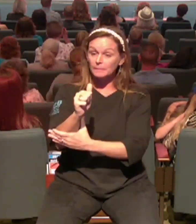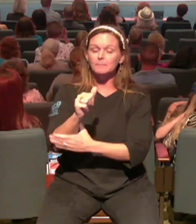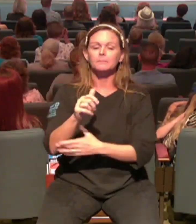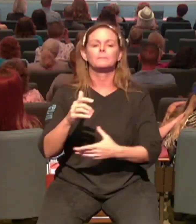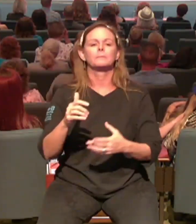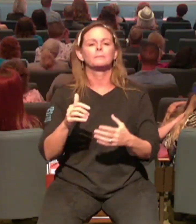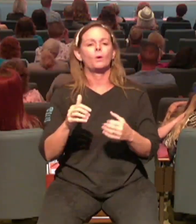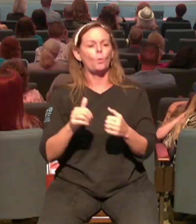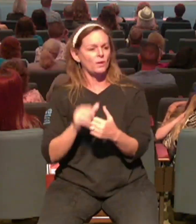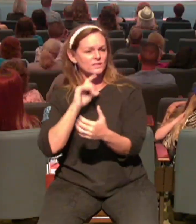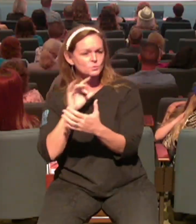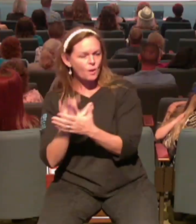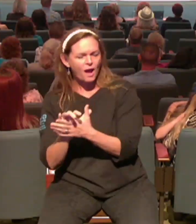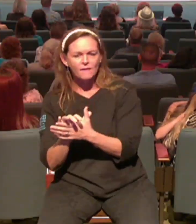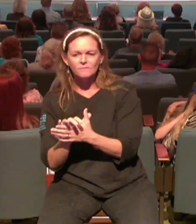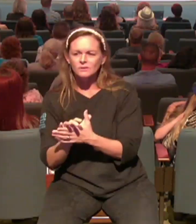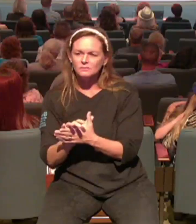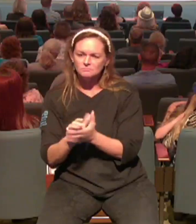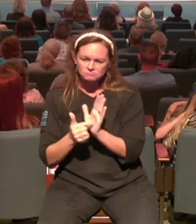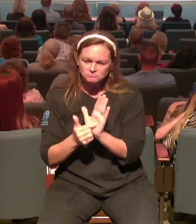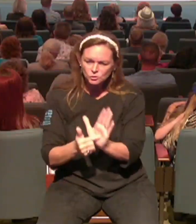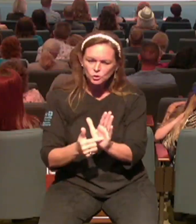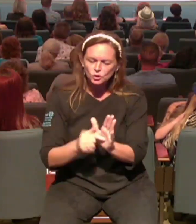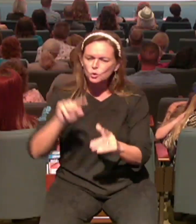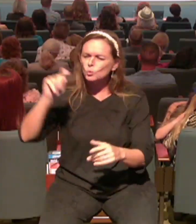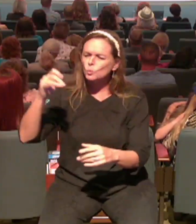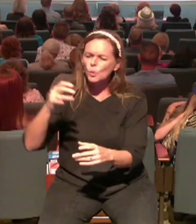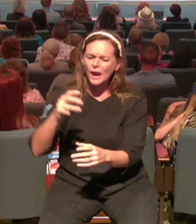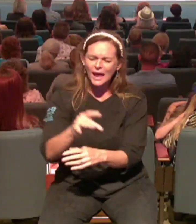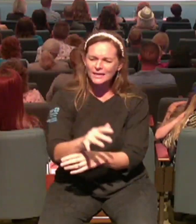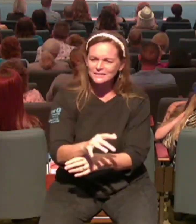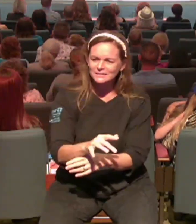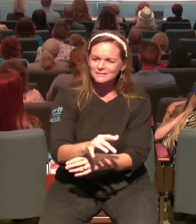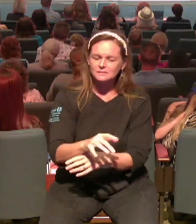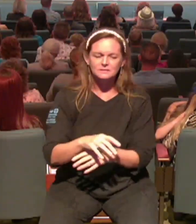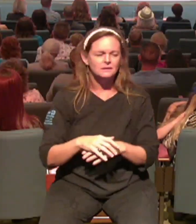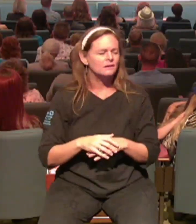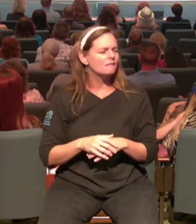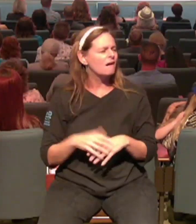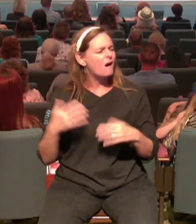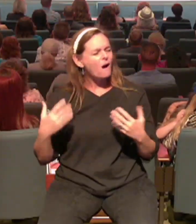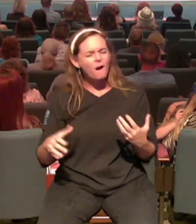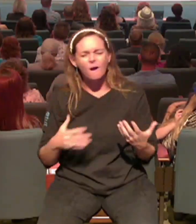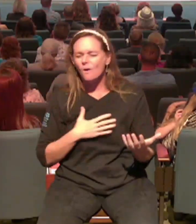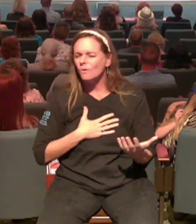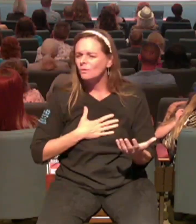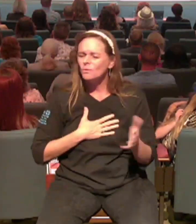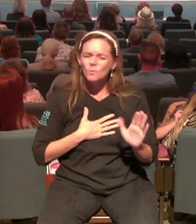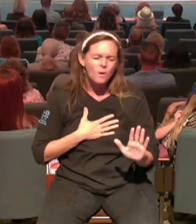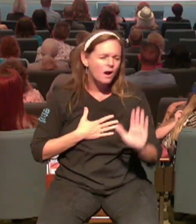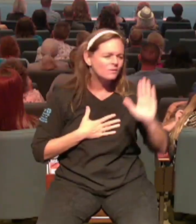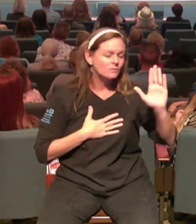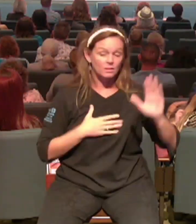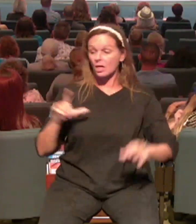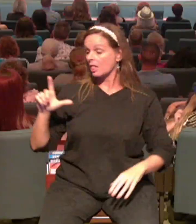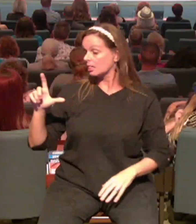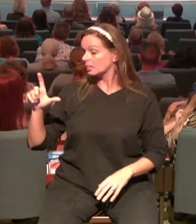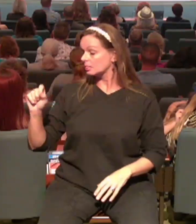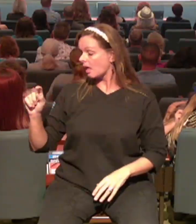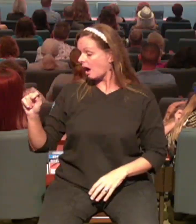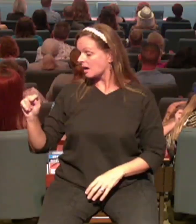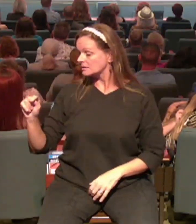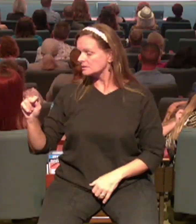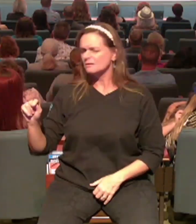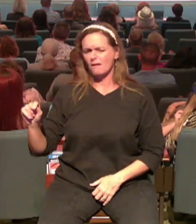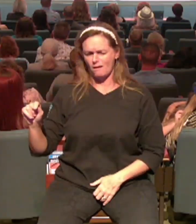his family right in the middle of Sodom and Gomorrah, and God still showed grace to that man for all that wickedness. I wouldn't have shown